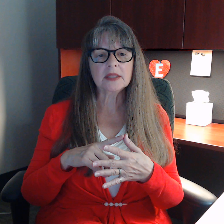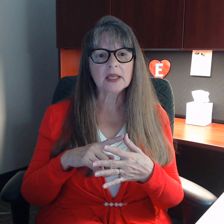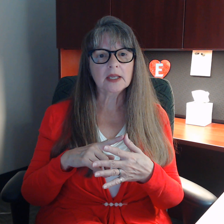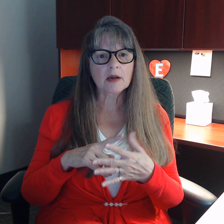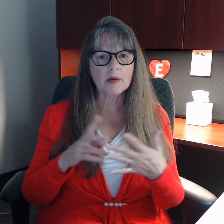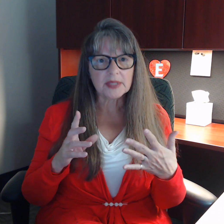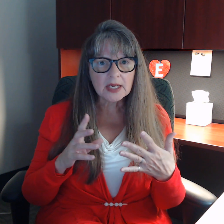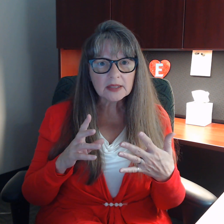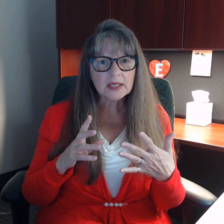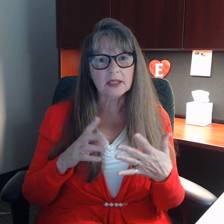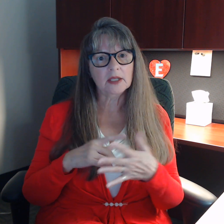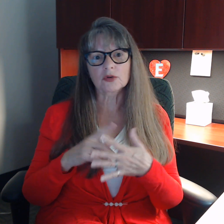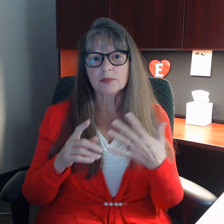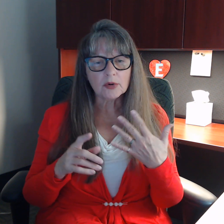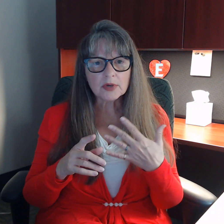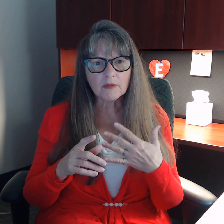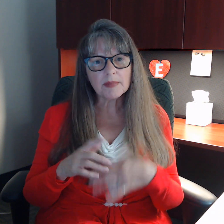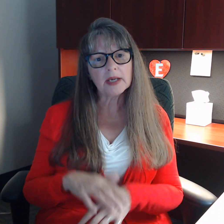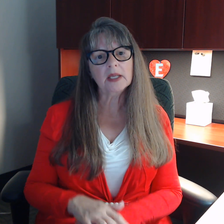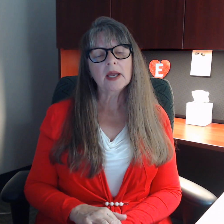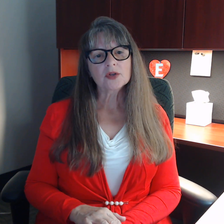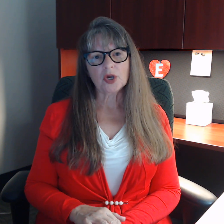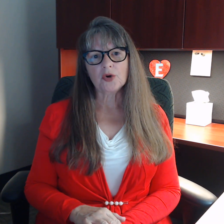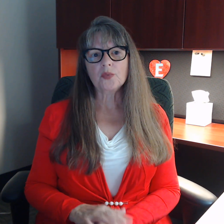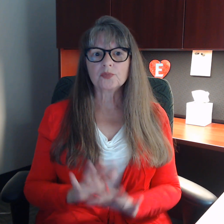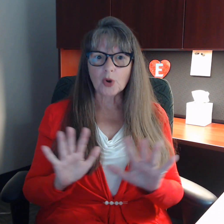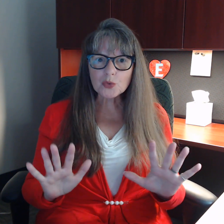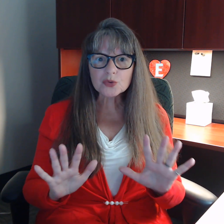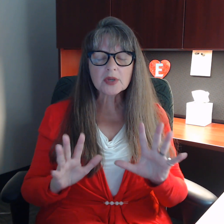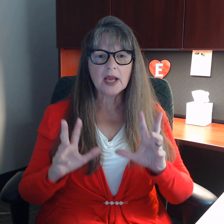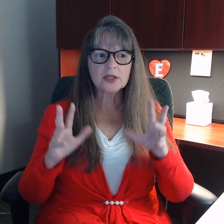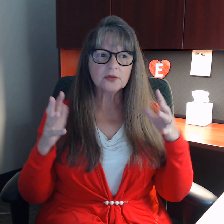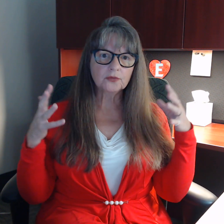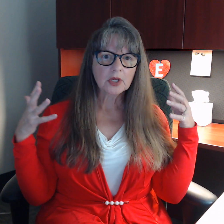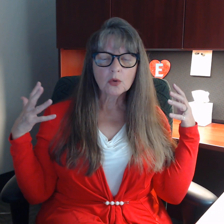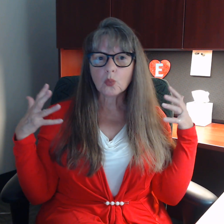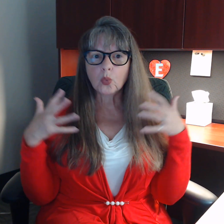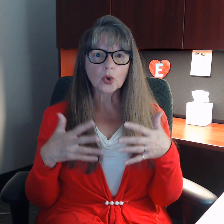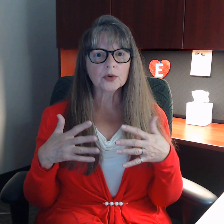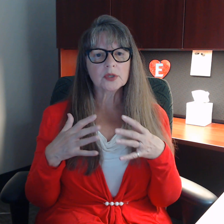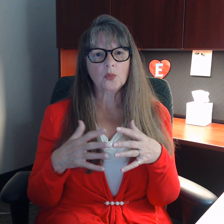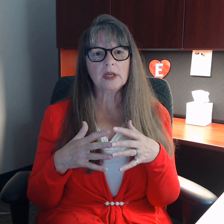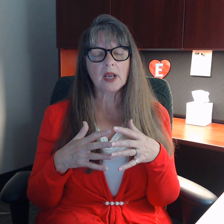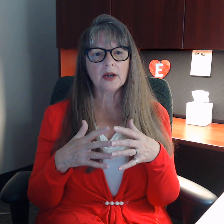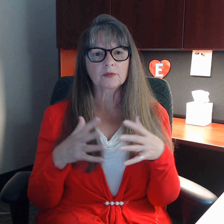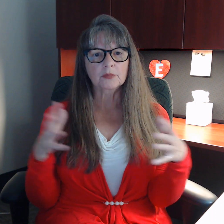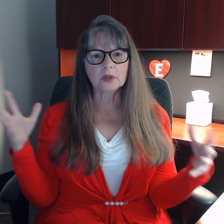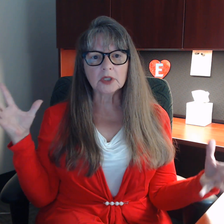can get away with anything. They think they're smarter than everybody. So those are the kinds of words that we kind of lump